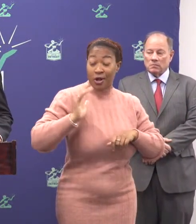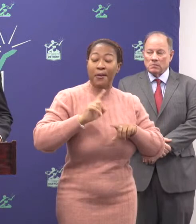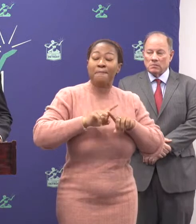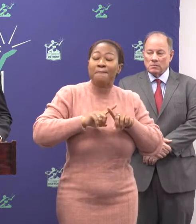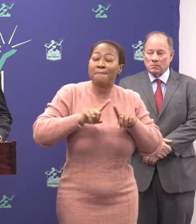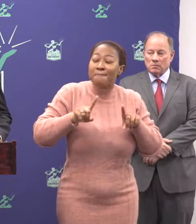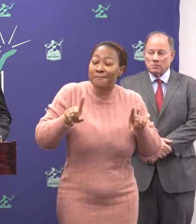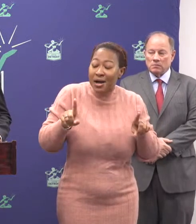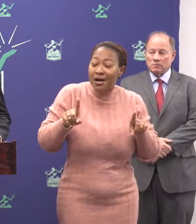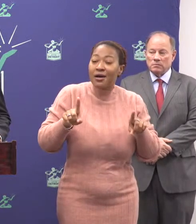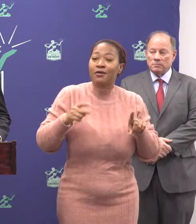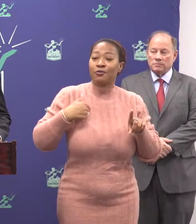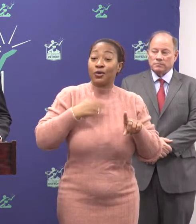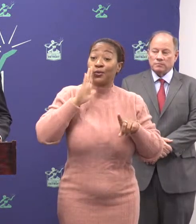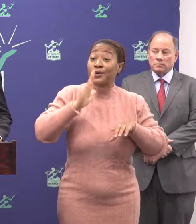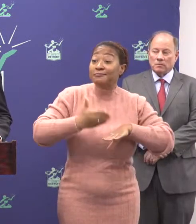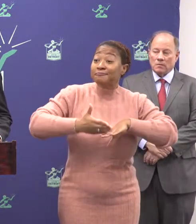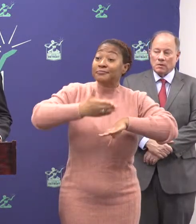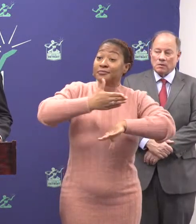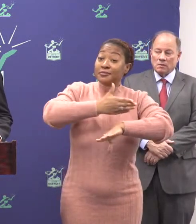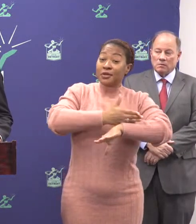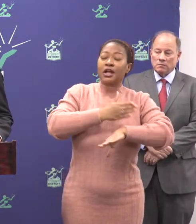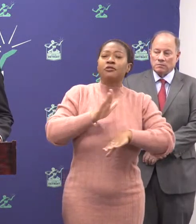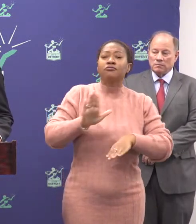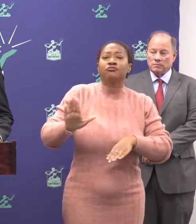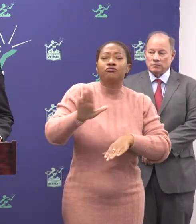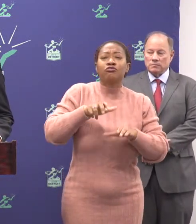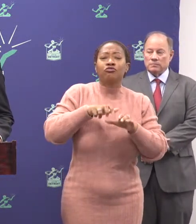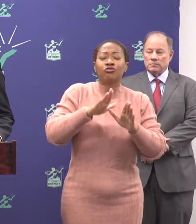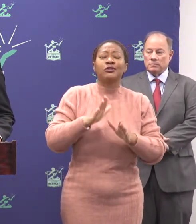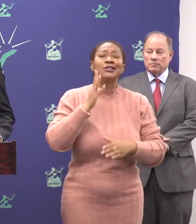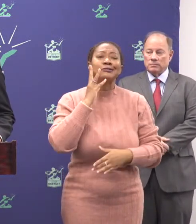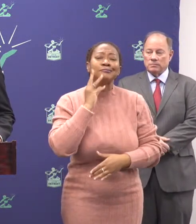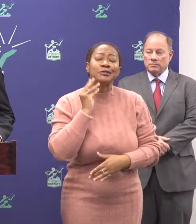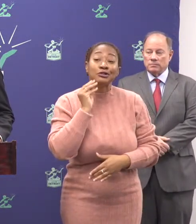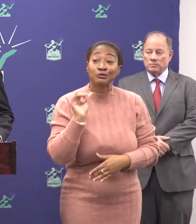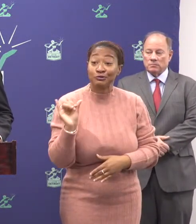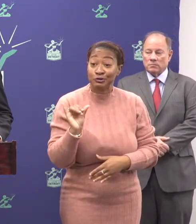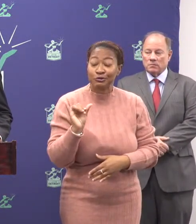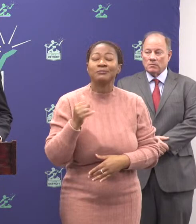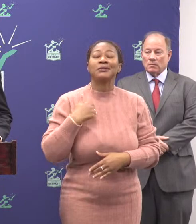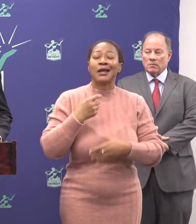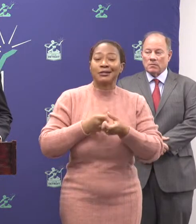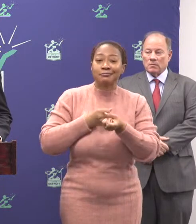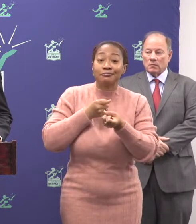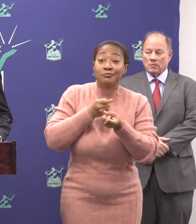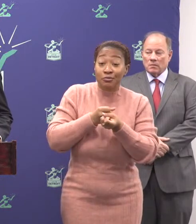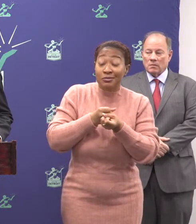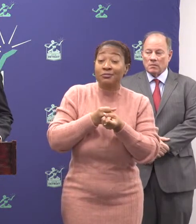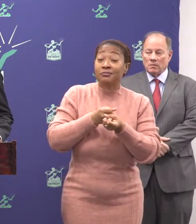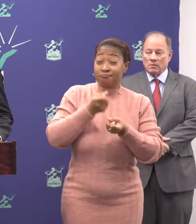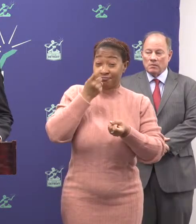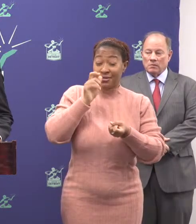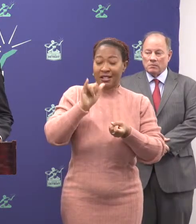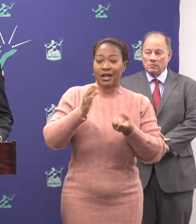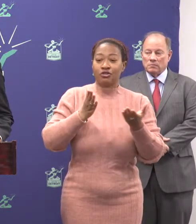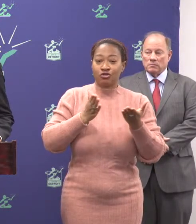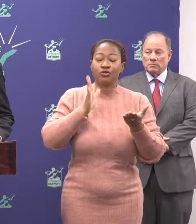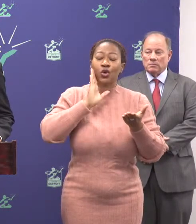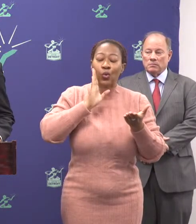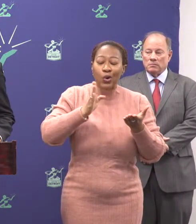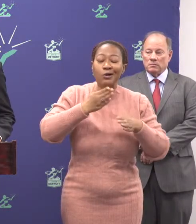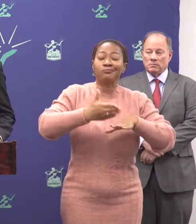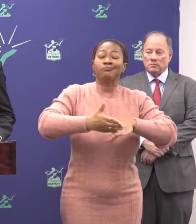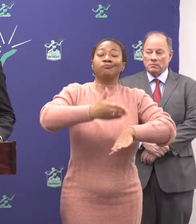also going to enhance the rider's experience. I stand behind it, and I will tell you that service will